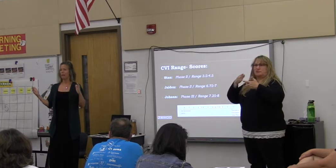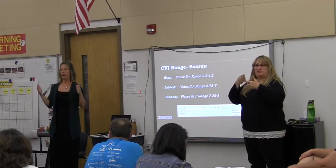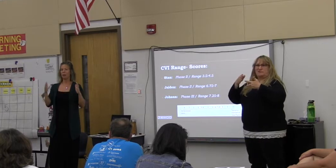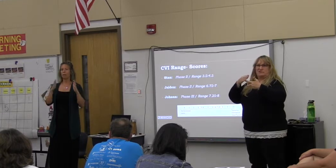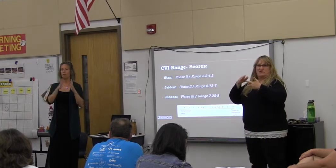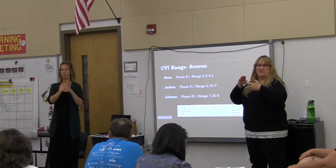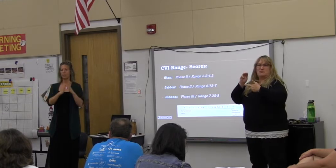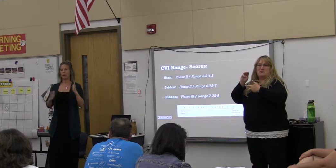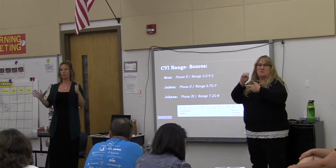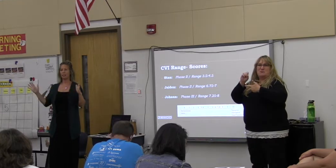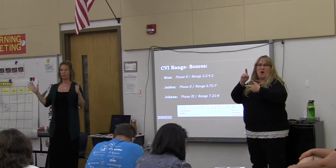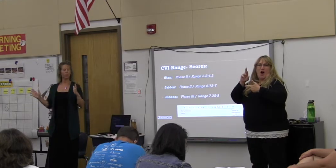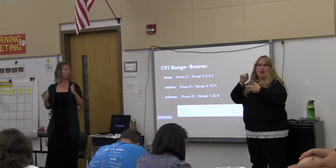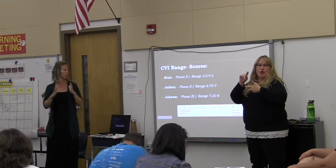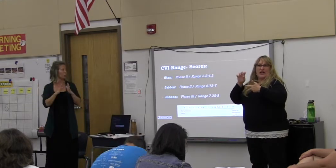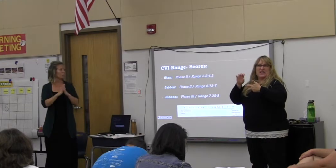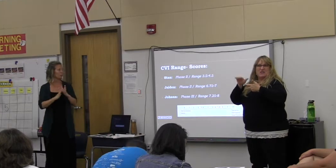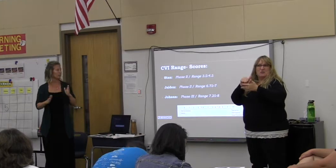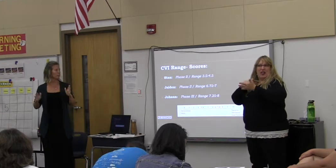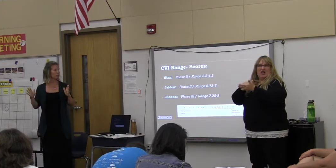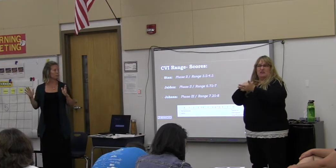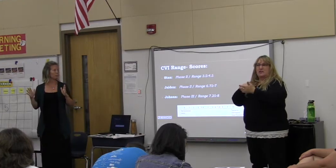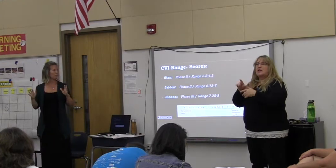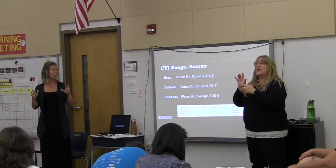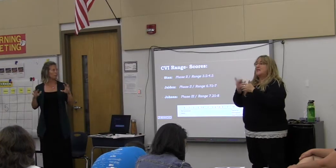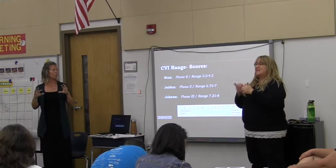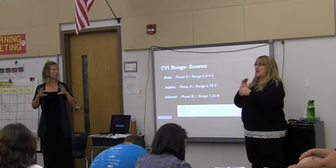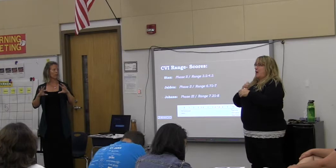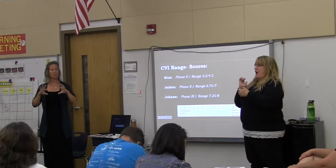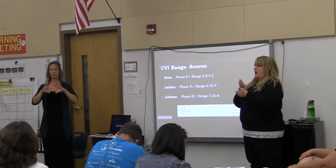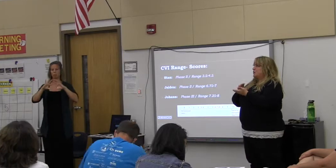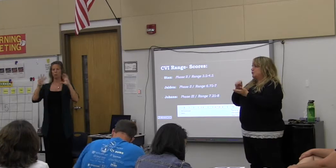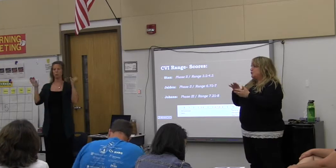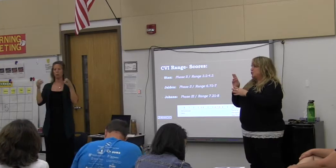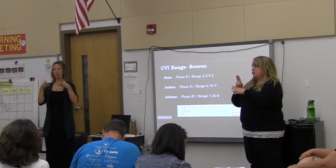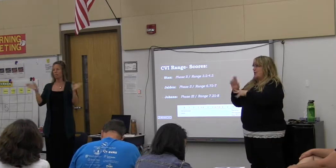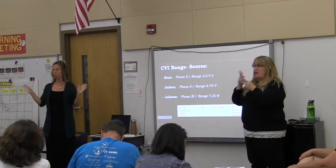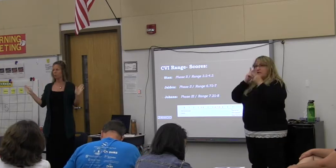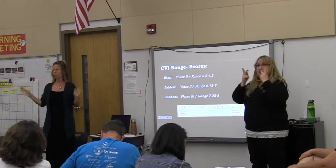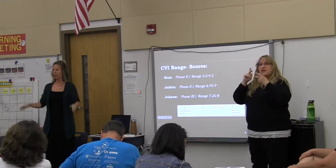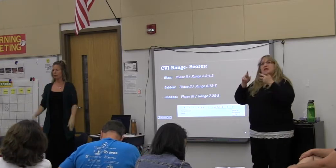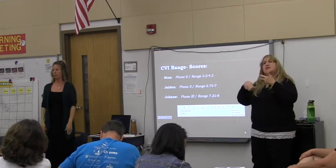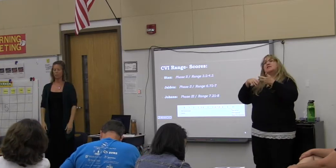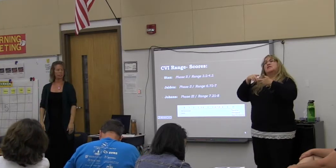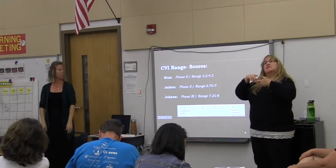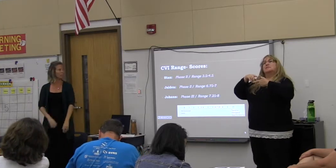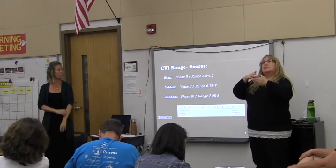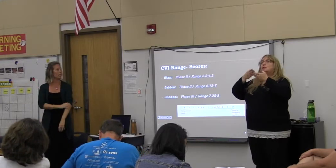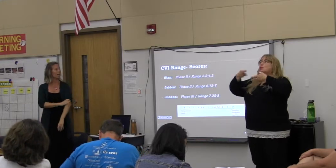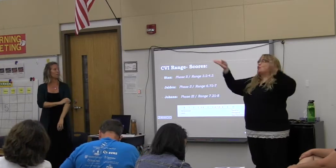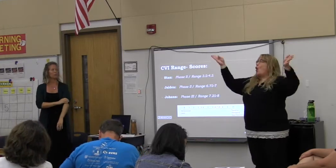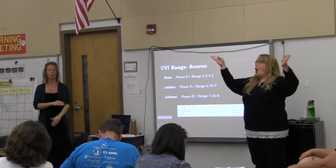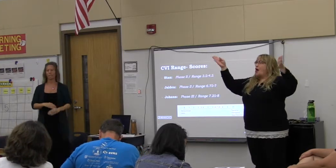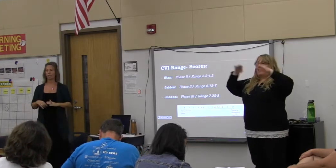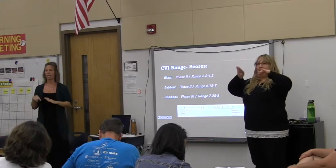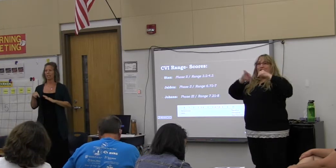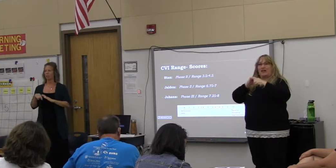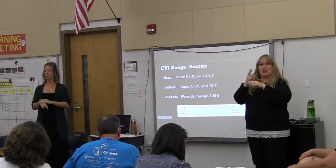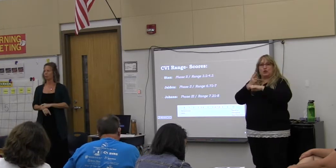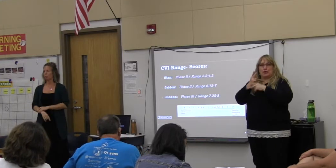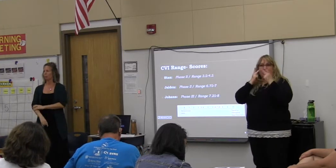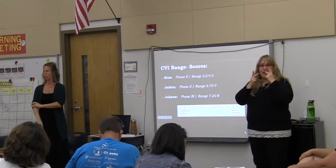moderate. And this is how the kiddos are going to be using their vision. So the phase is more the broad level of how they're functioning, and then the range kind of gives